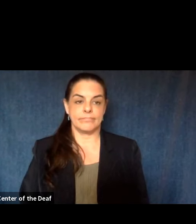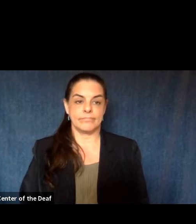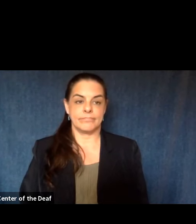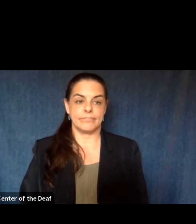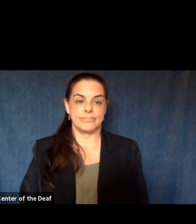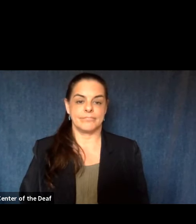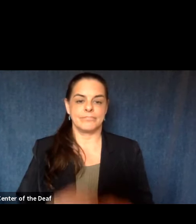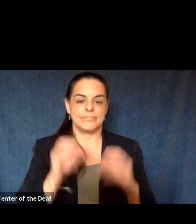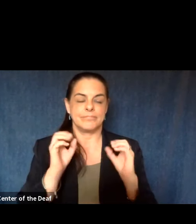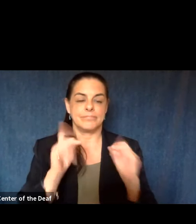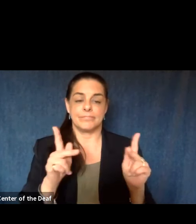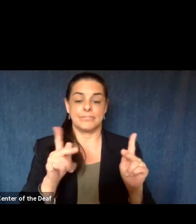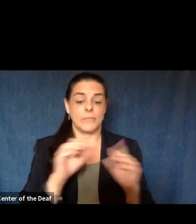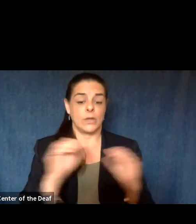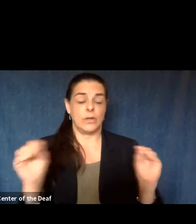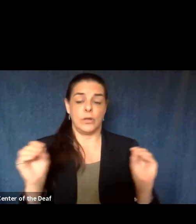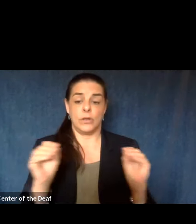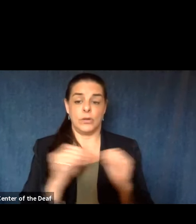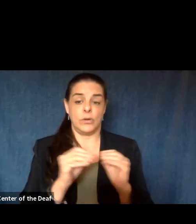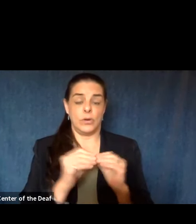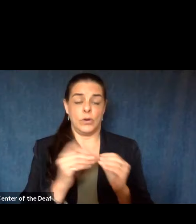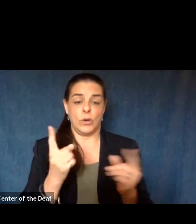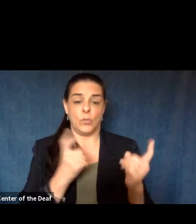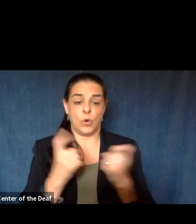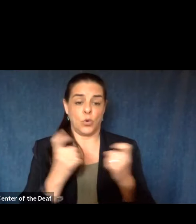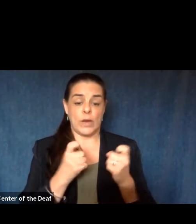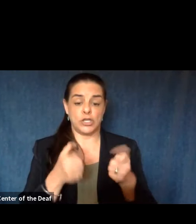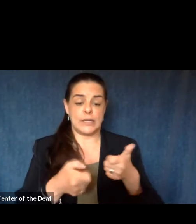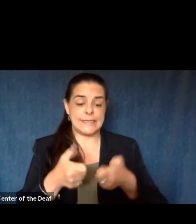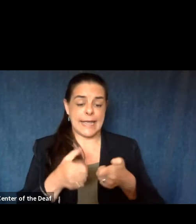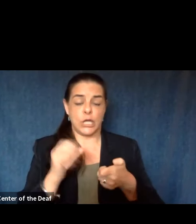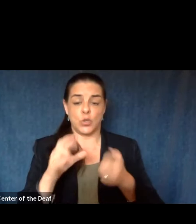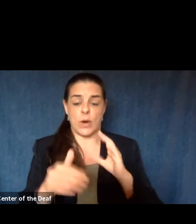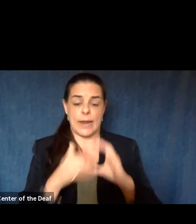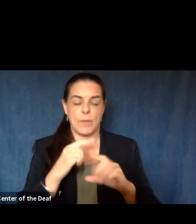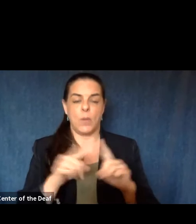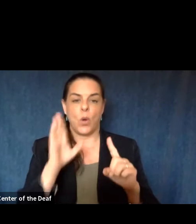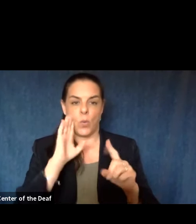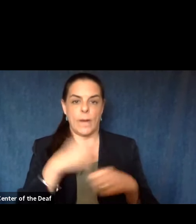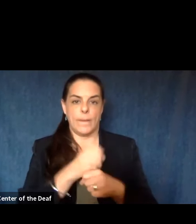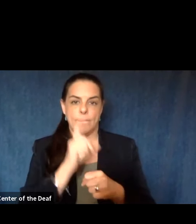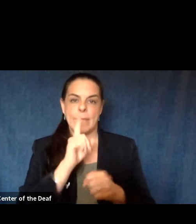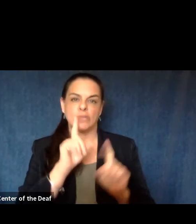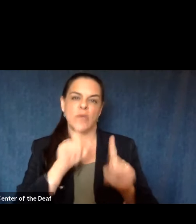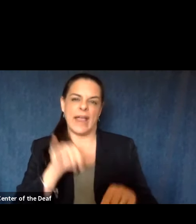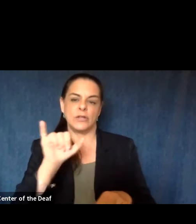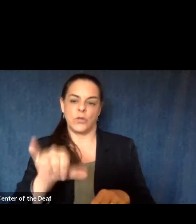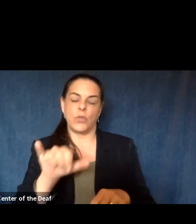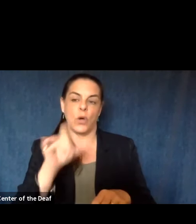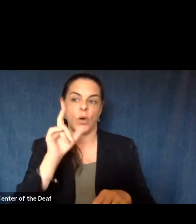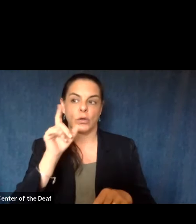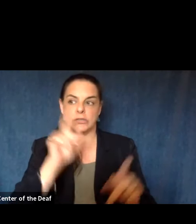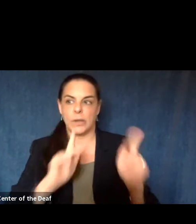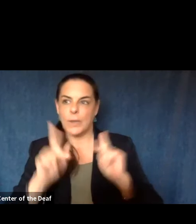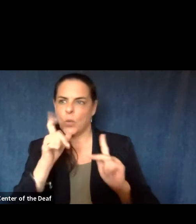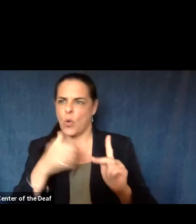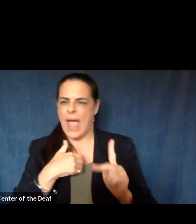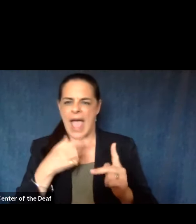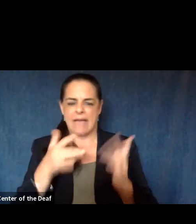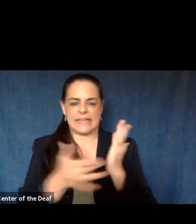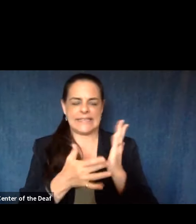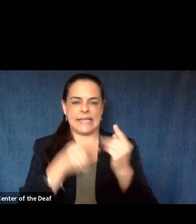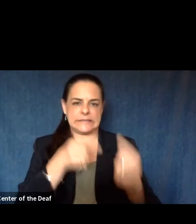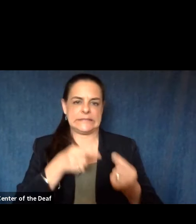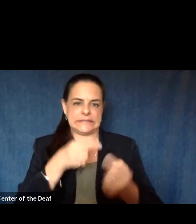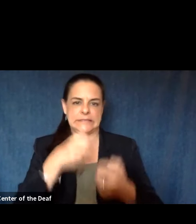All right, we have not received any questions via text or email, but we'll make sure to get back to those for the individuals who are having some technical issues